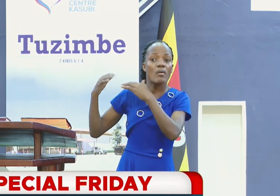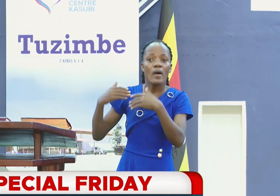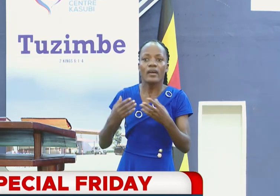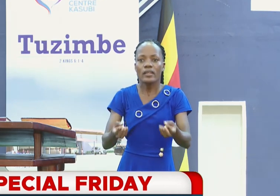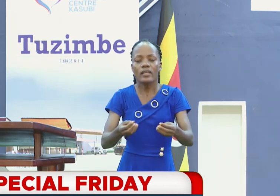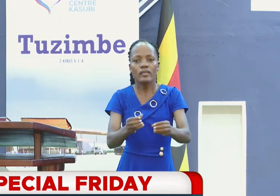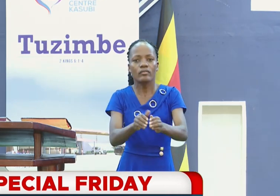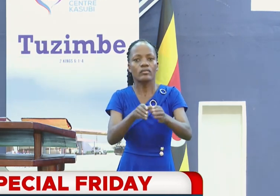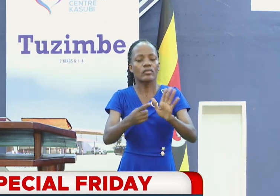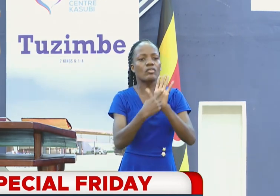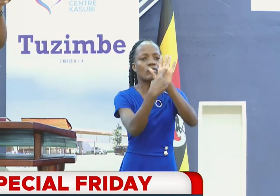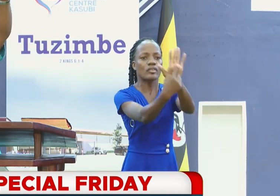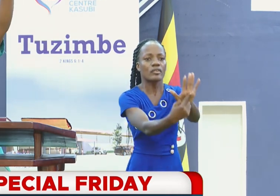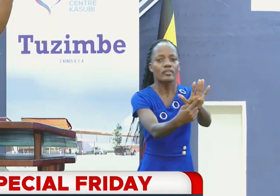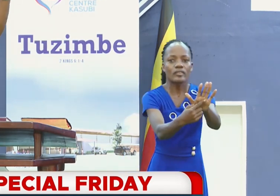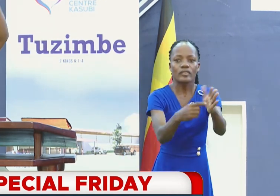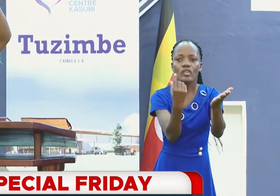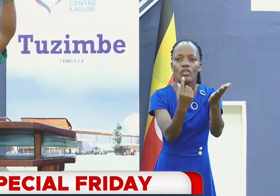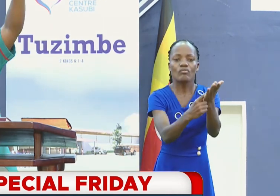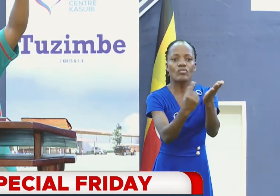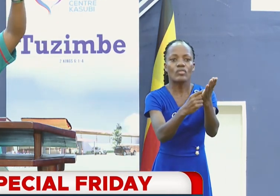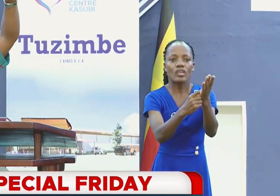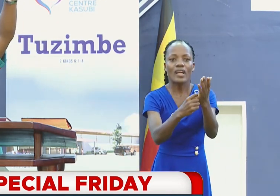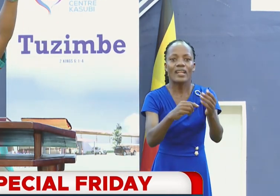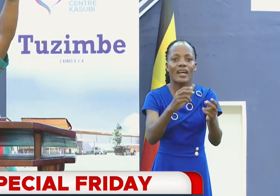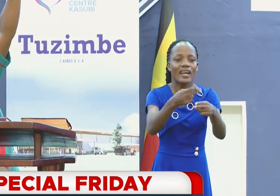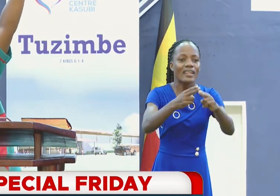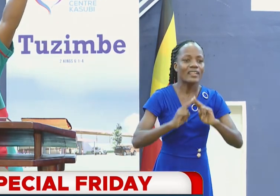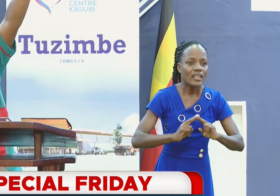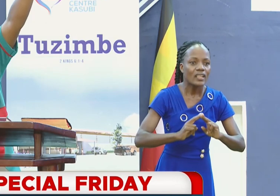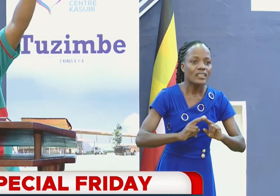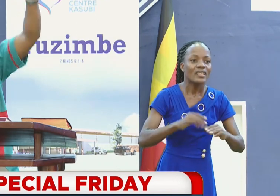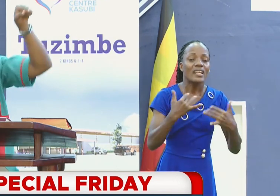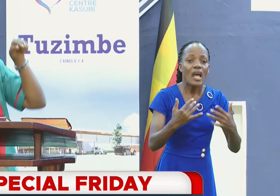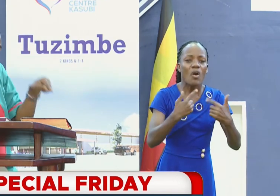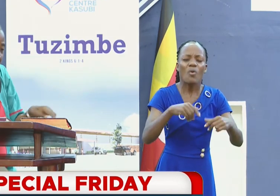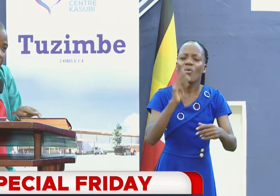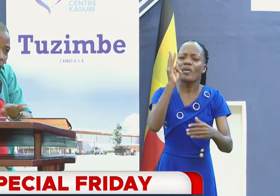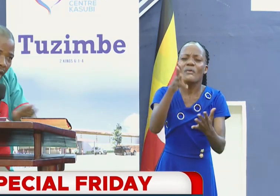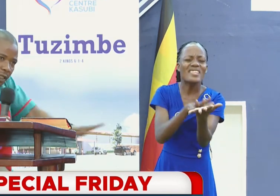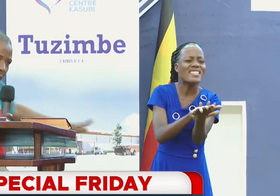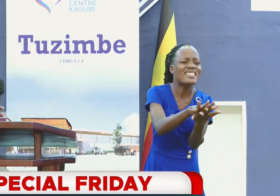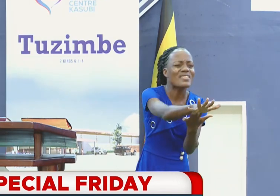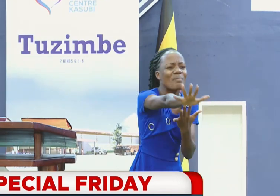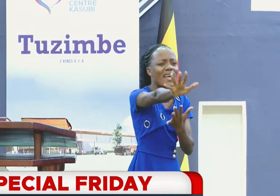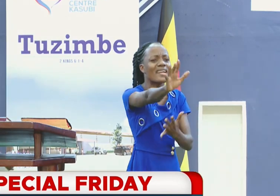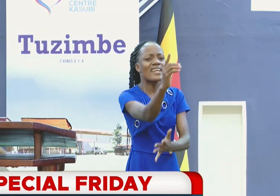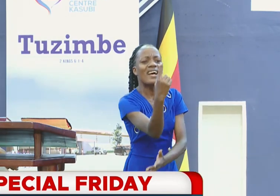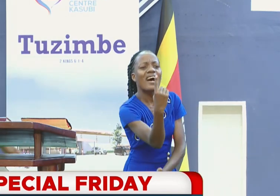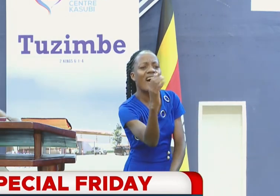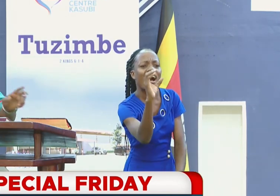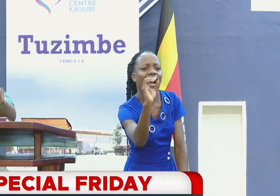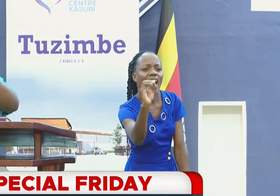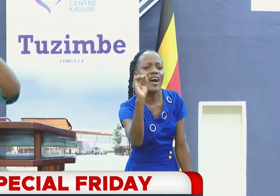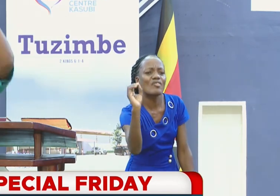debt of this. Na Uganda chigenda jitwalira emyaka ejuwera ne 10 maso tukiria offer mabanja go kage twakamalo okulia